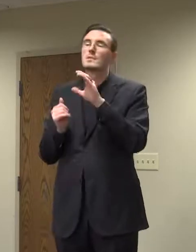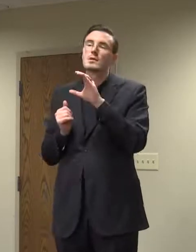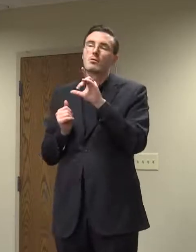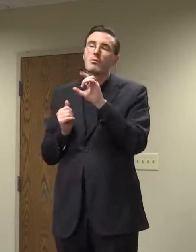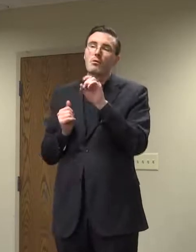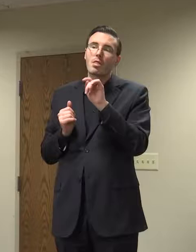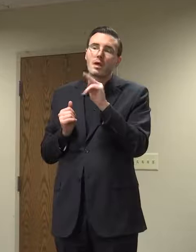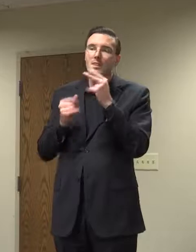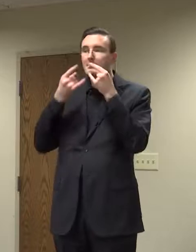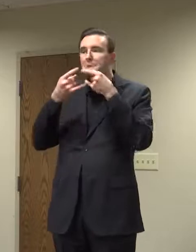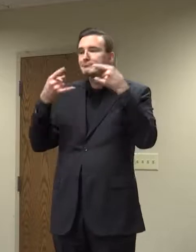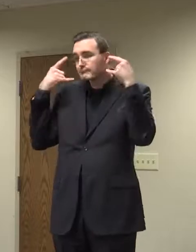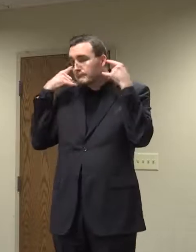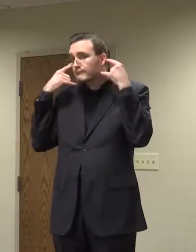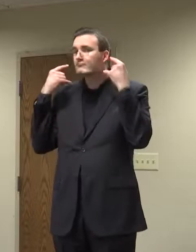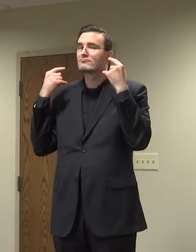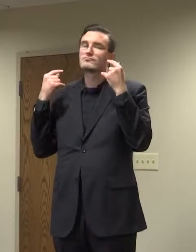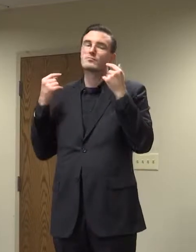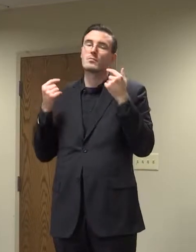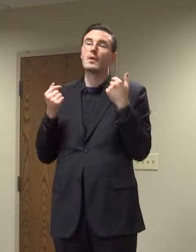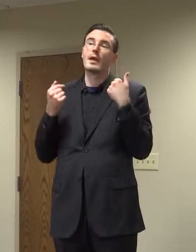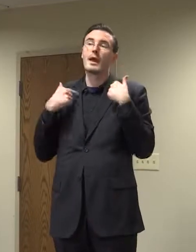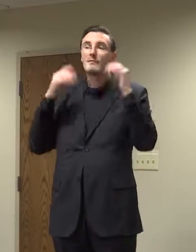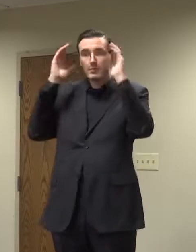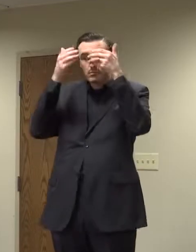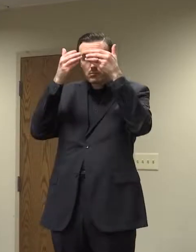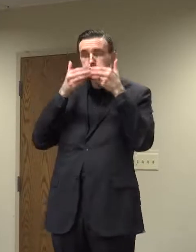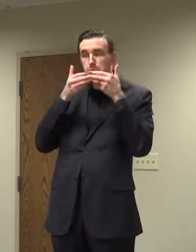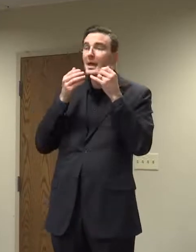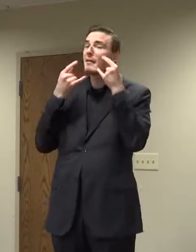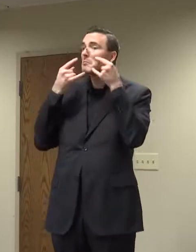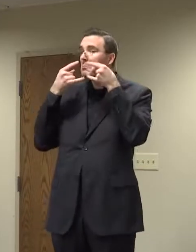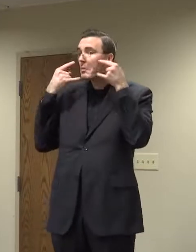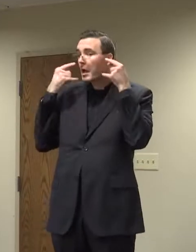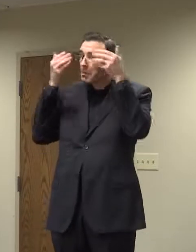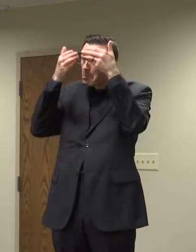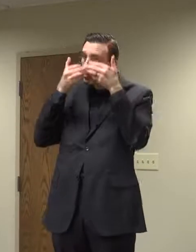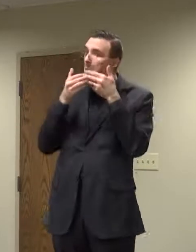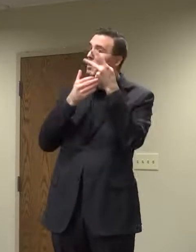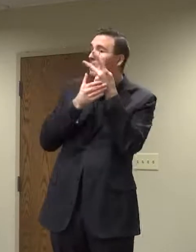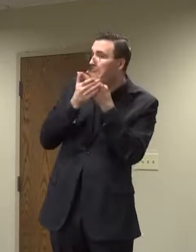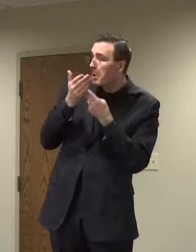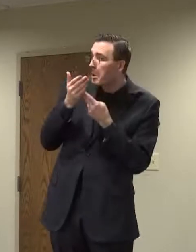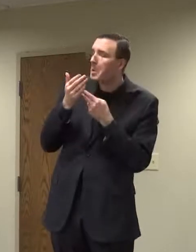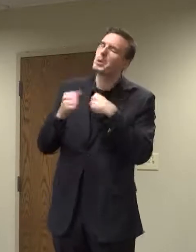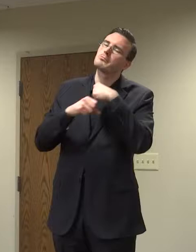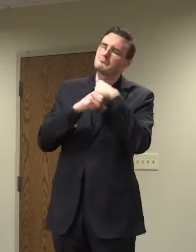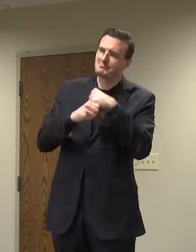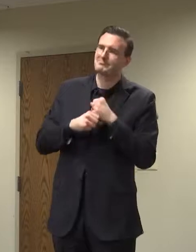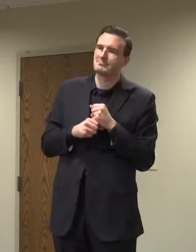get some additional advantage. But for a child or an adult who cannot tolerate a